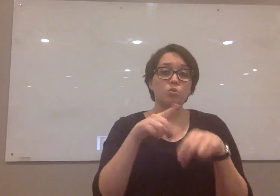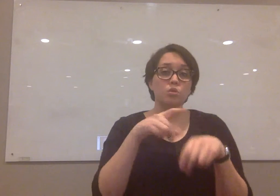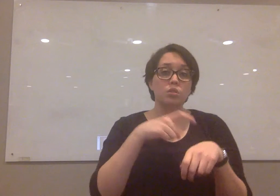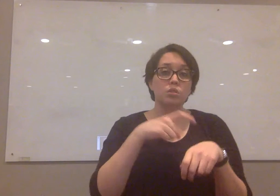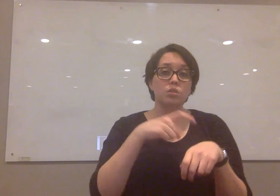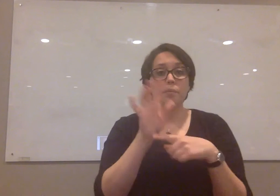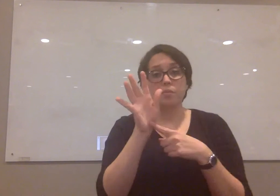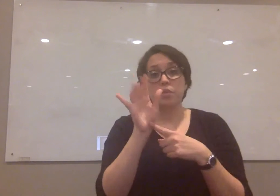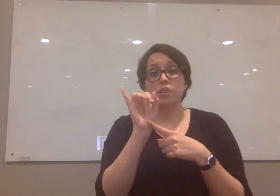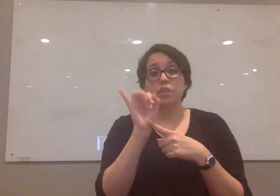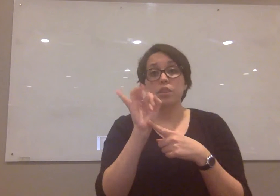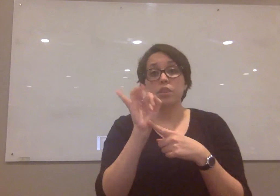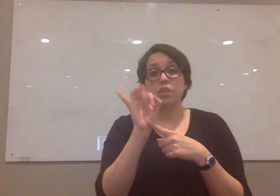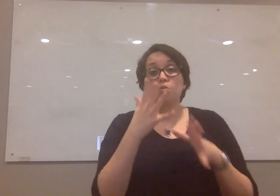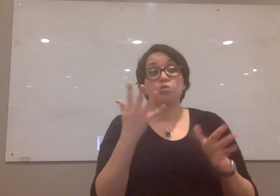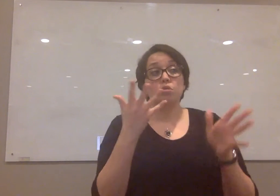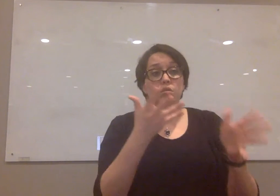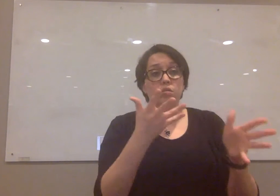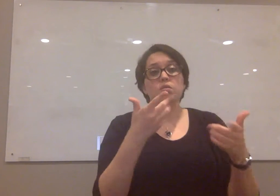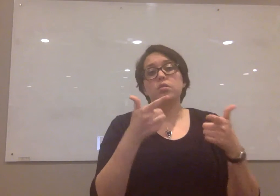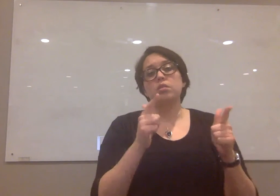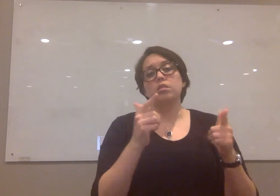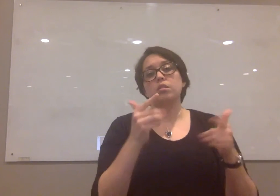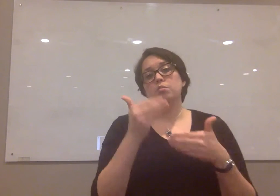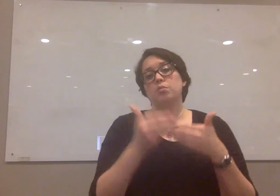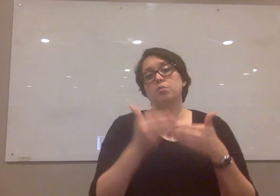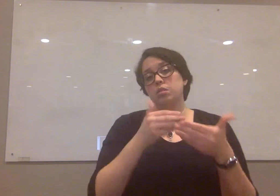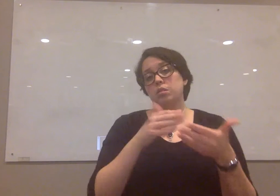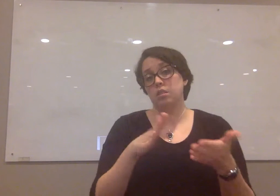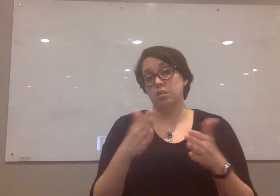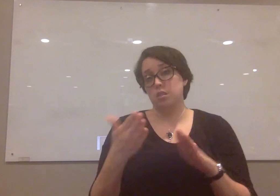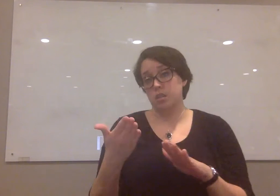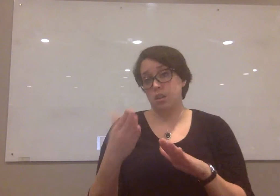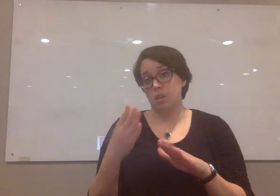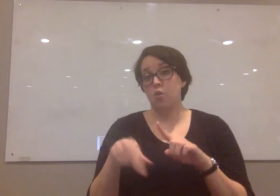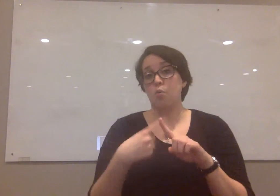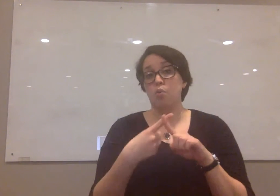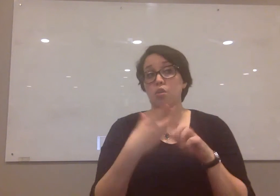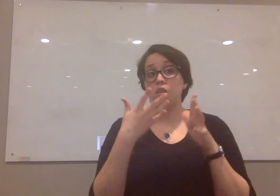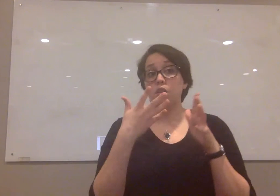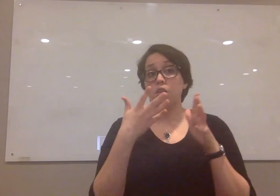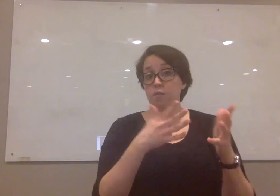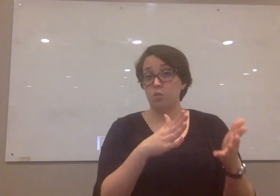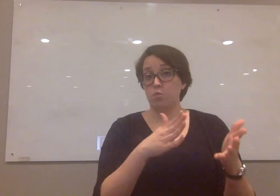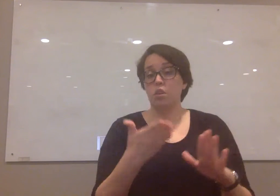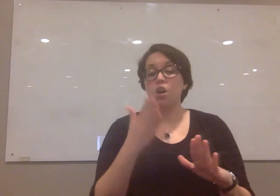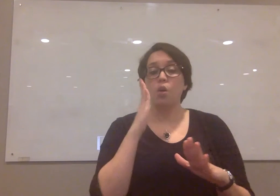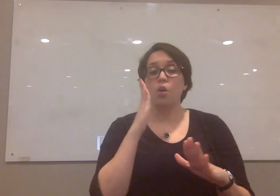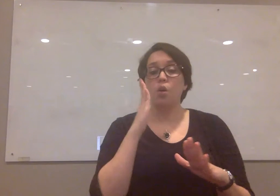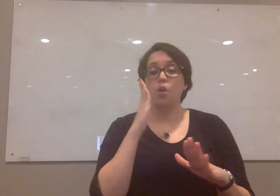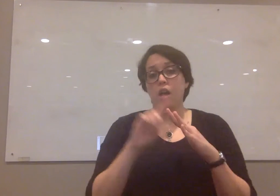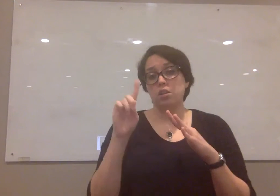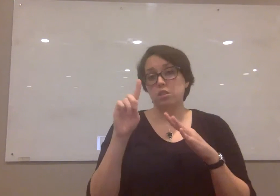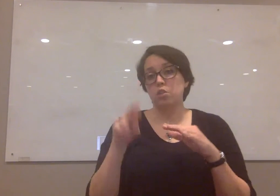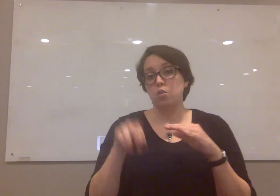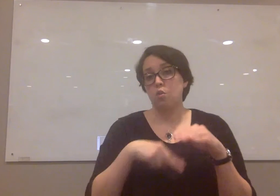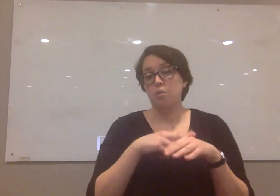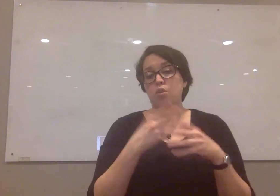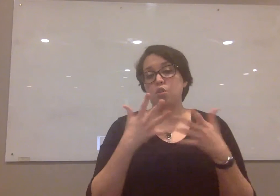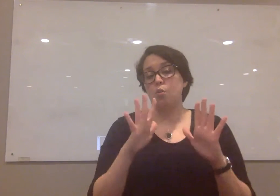this in a while, I'll let the process die. And when you let it die, you're going to have it exit normally. And you don't want to restart it because otherwise you didn't actually get